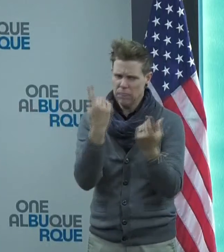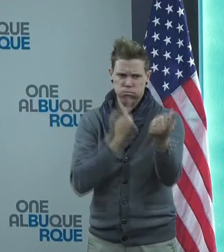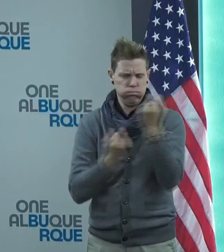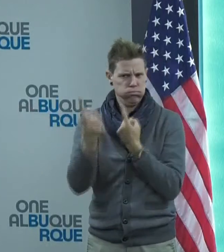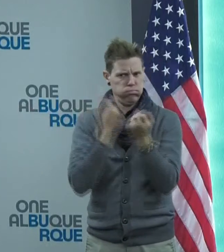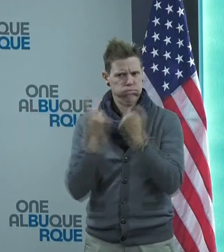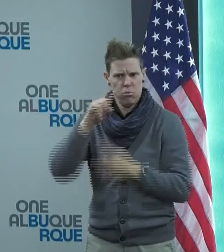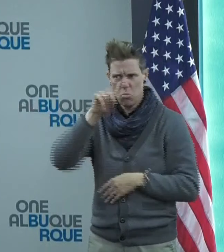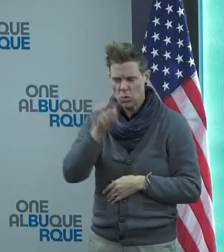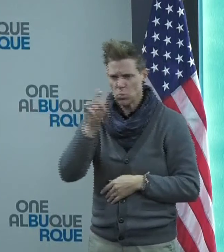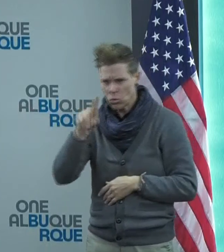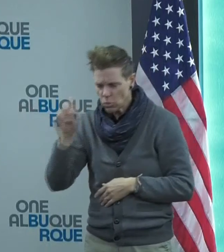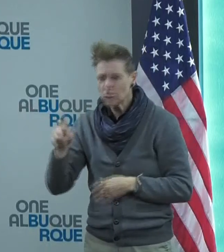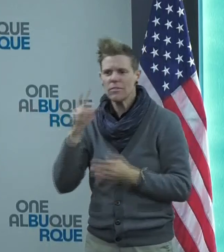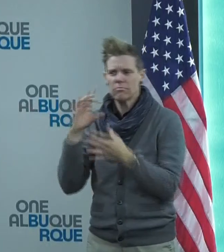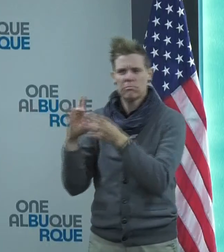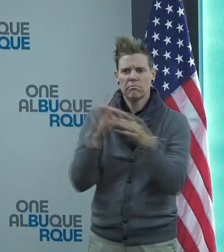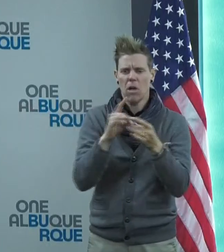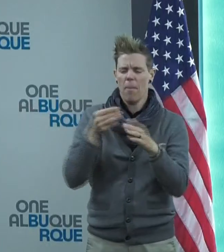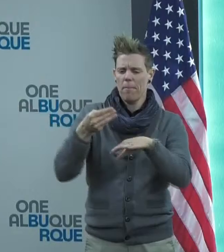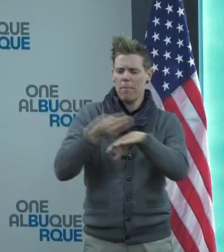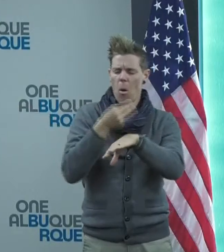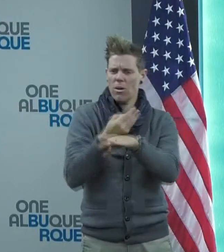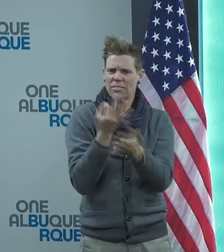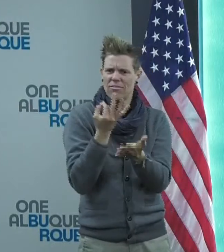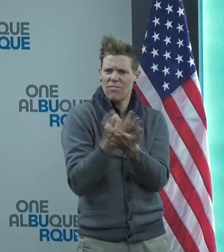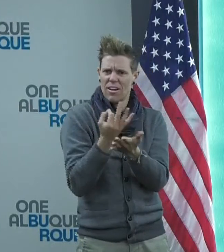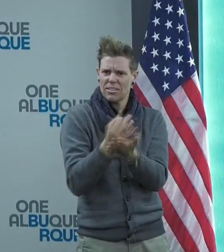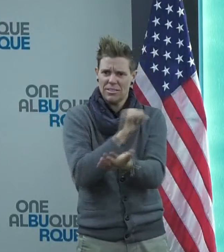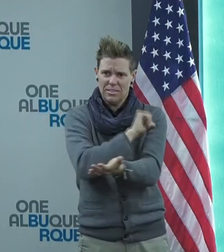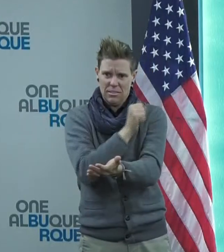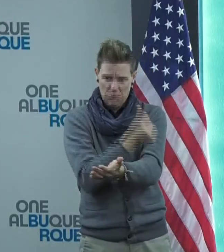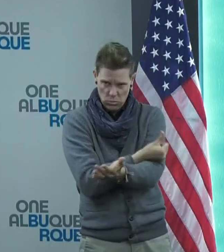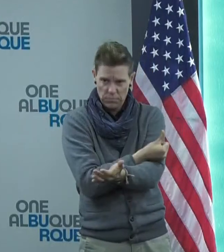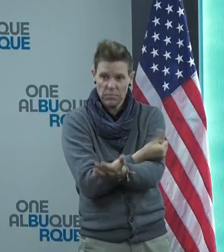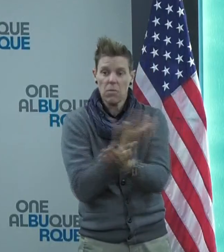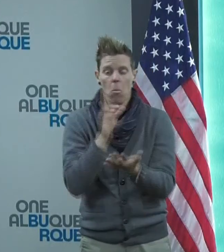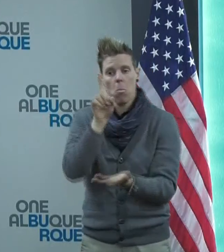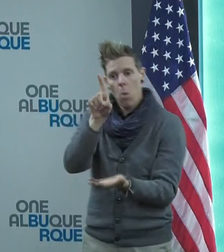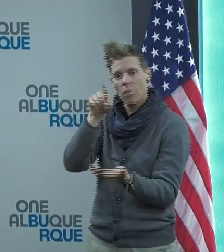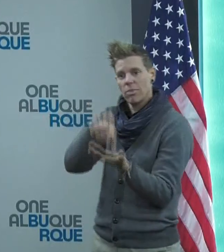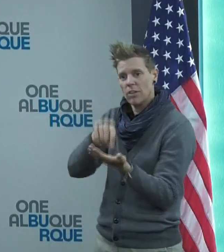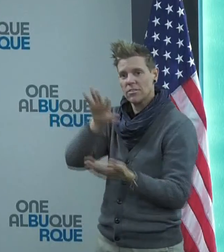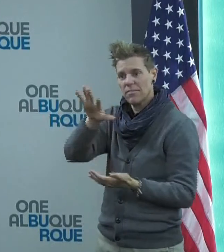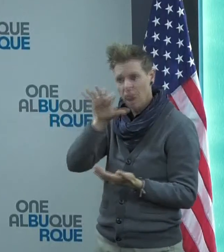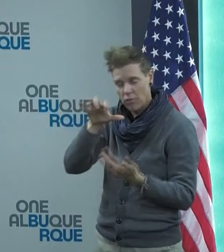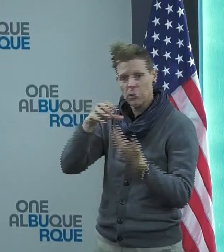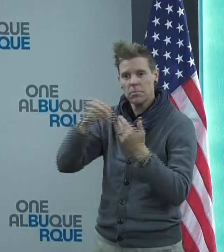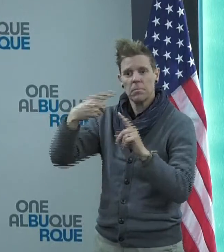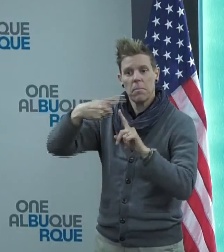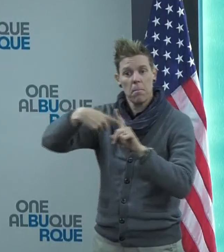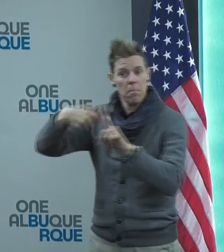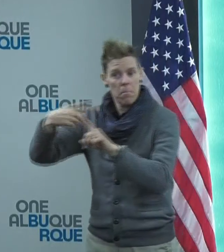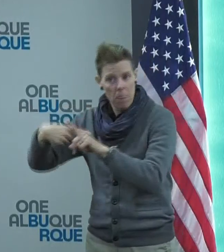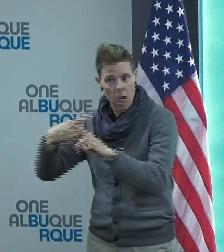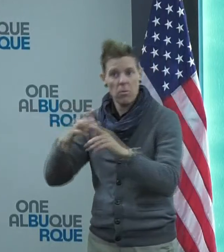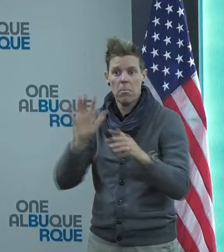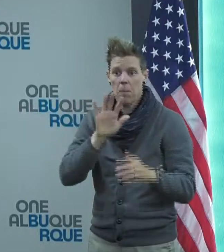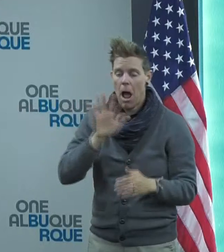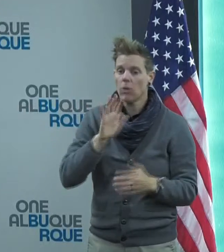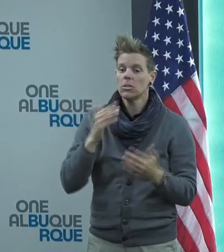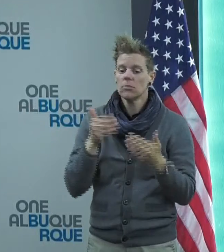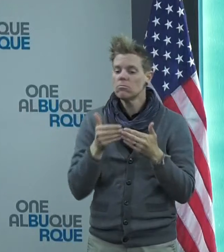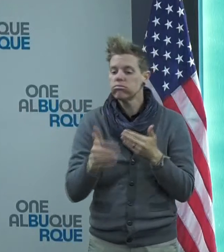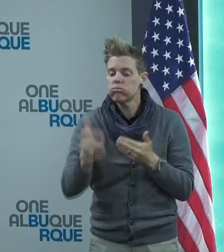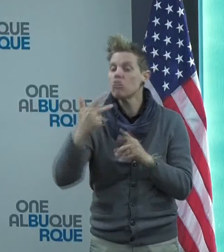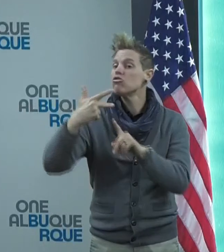to $1,500 per month for up to 3 months to pay back rent or mortgage. So